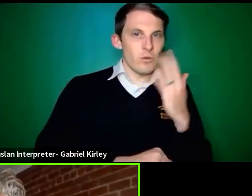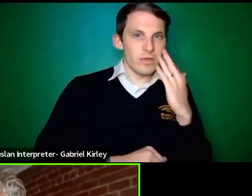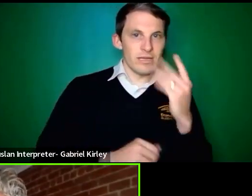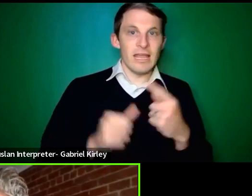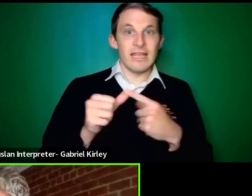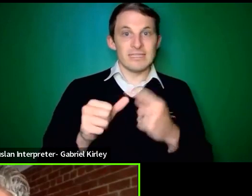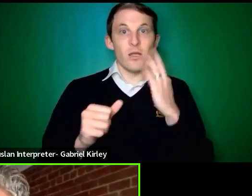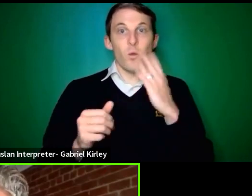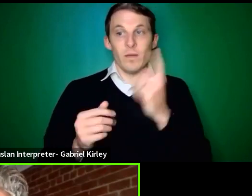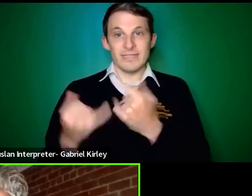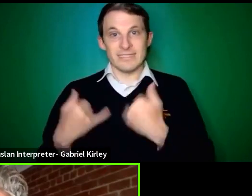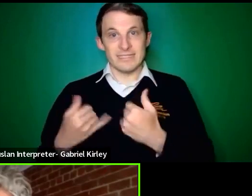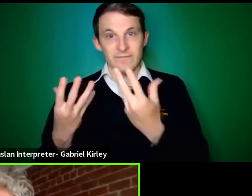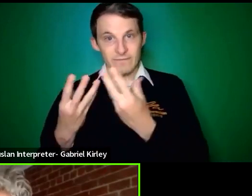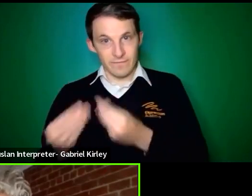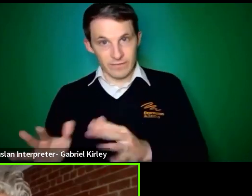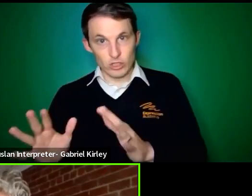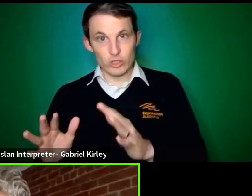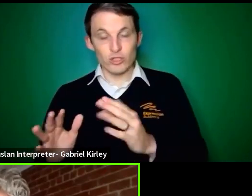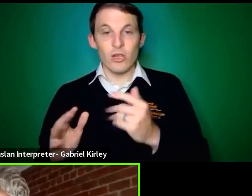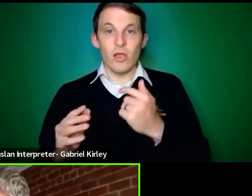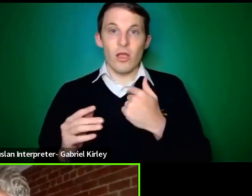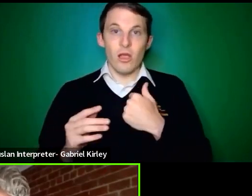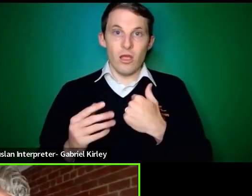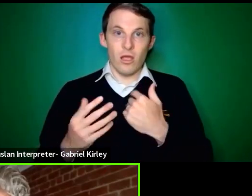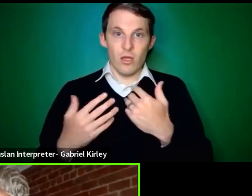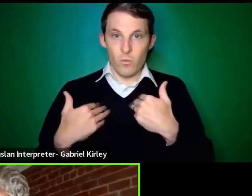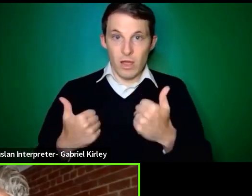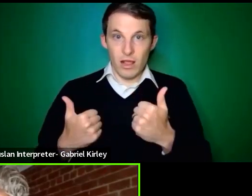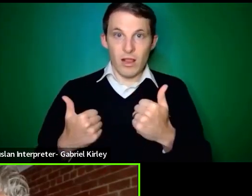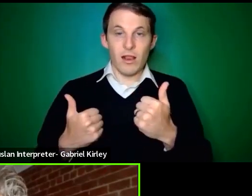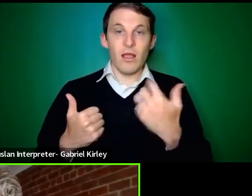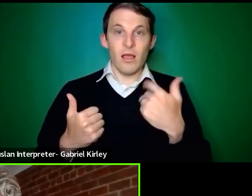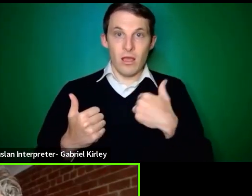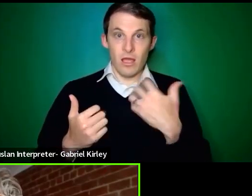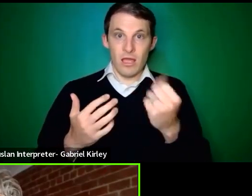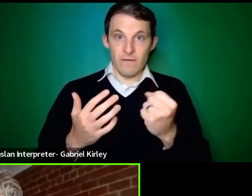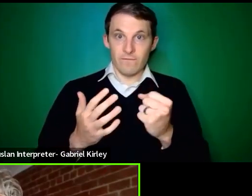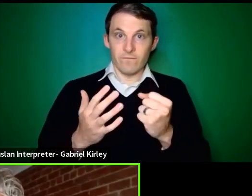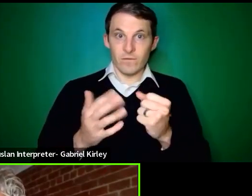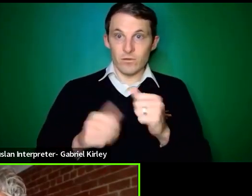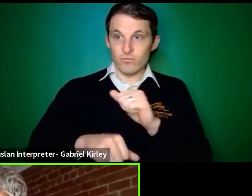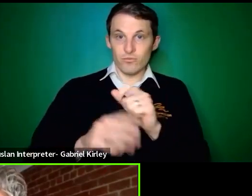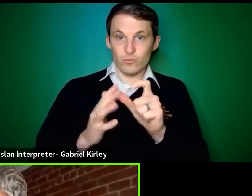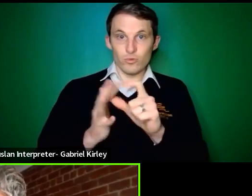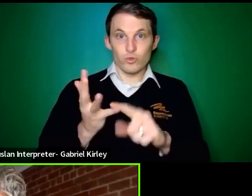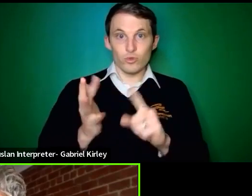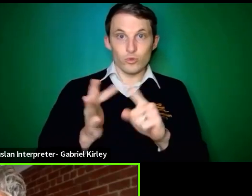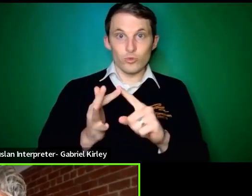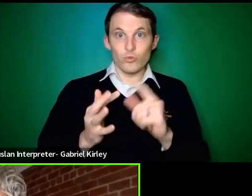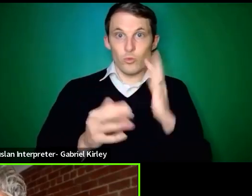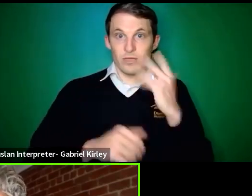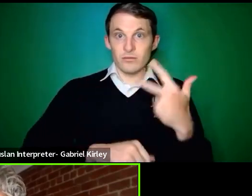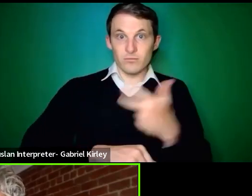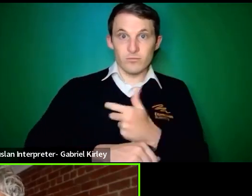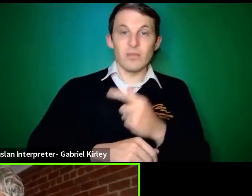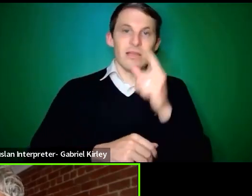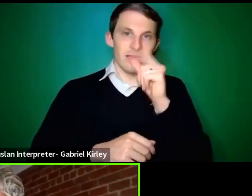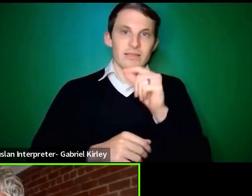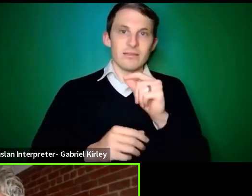well, get vaccinated with the dose if you're due for the next dose. And that will give you a